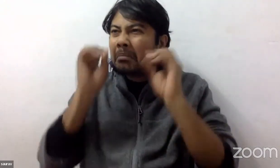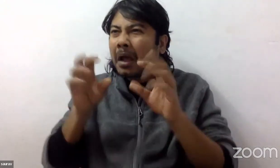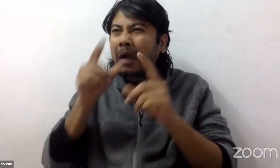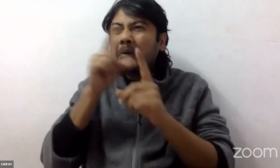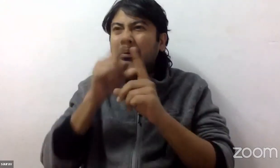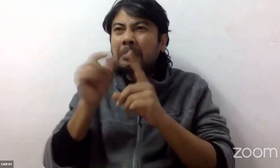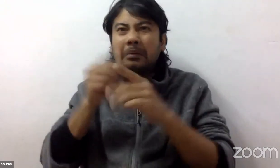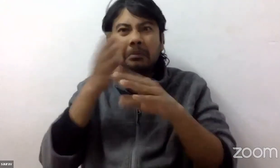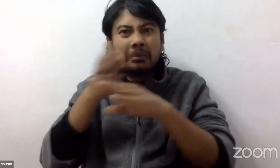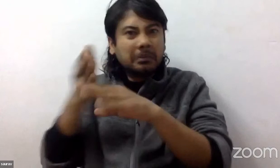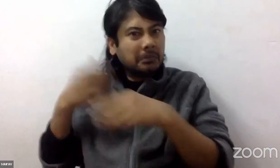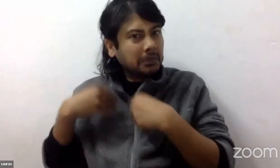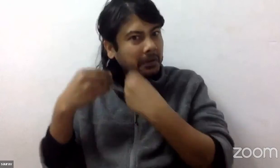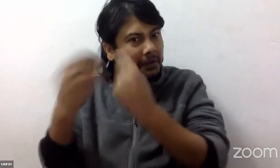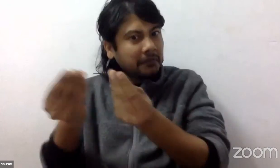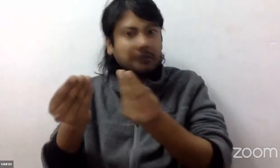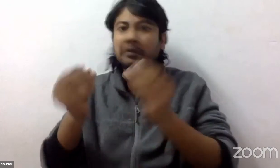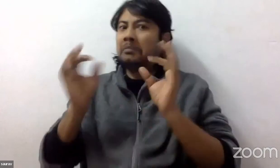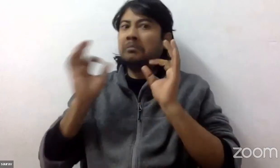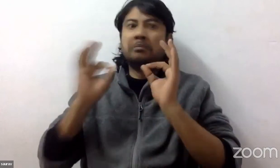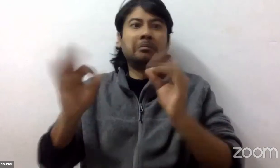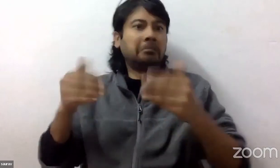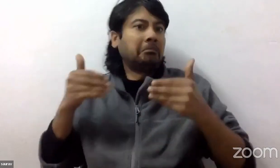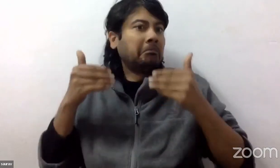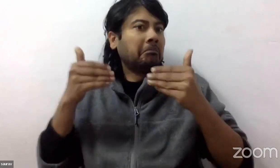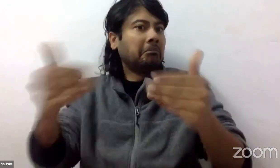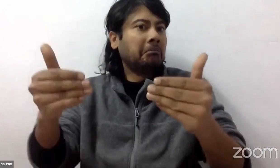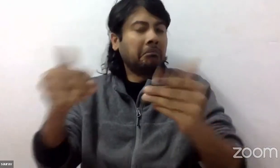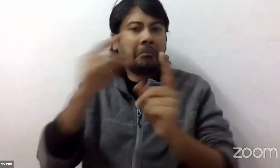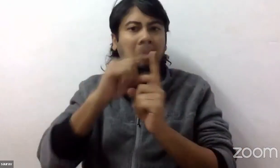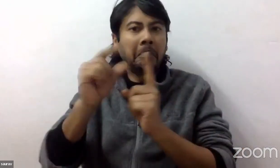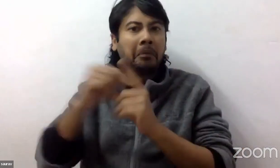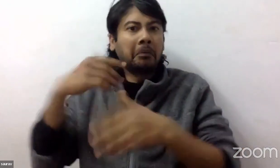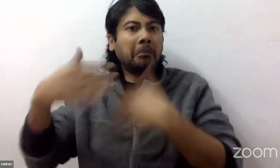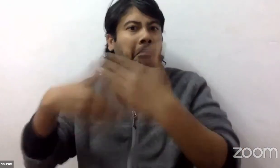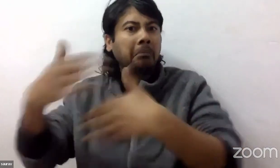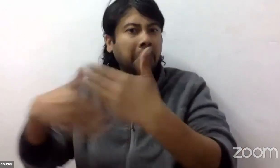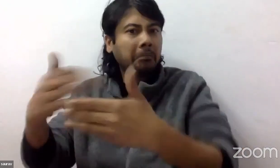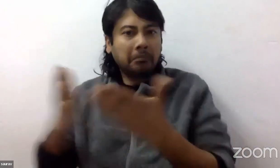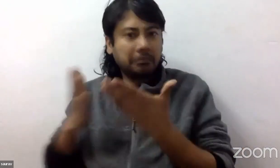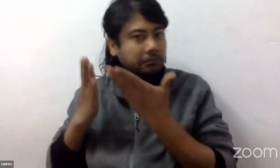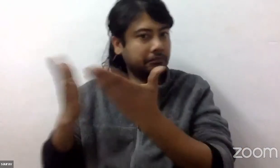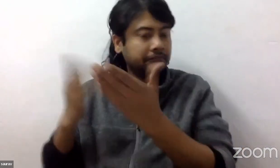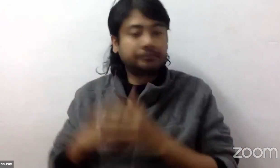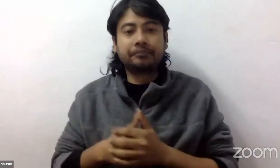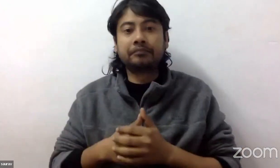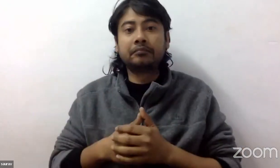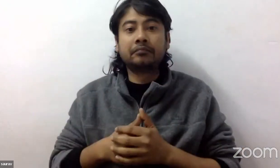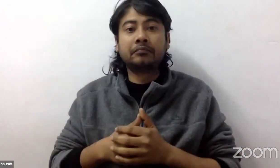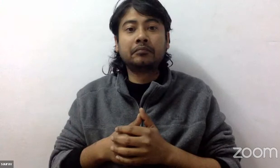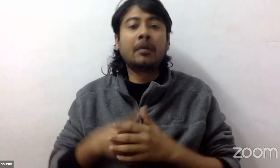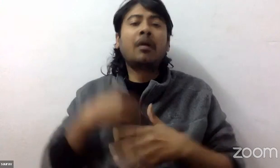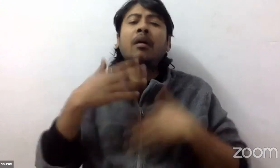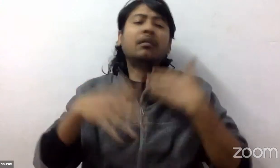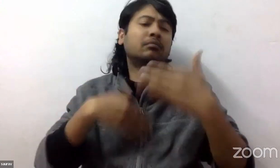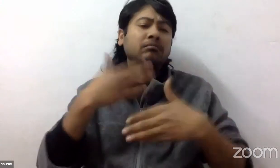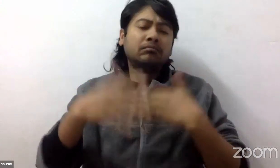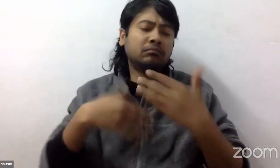Yamraj, there he could hear helpless loud cries of people. People were